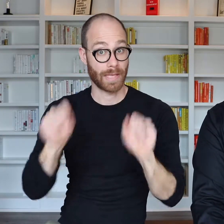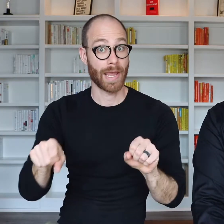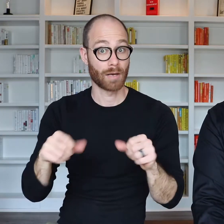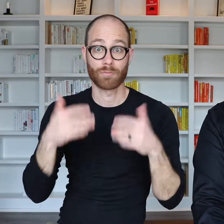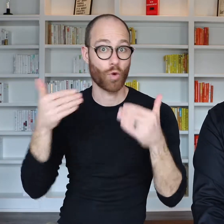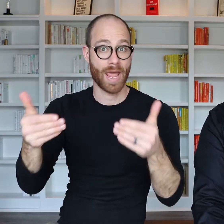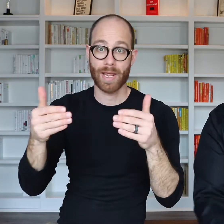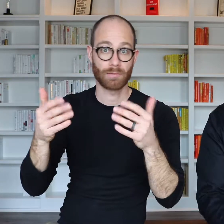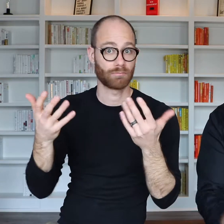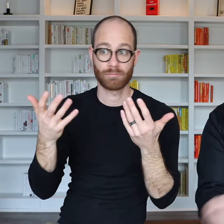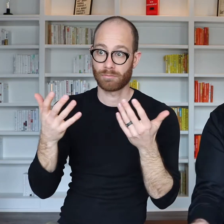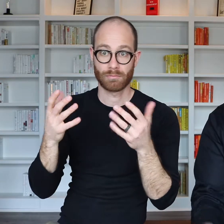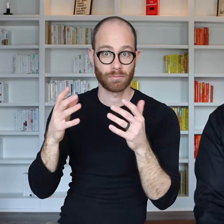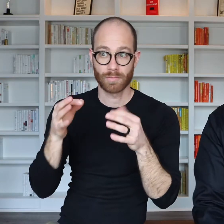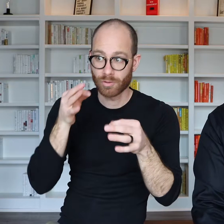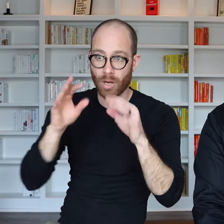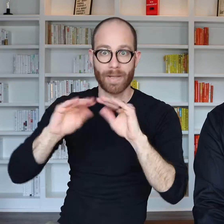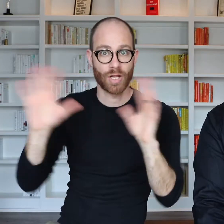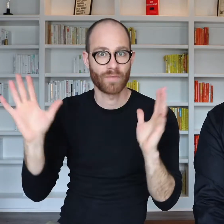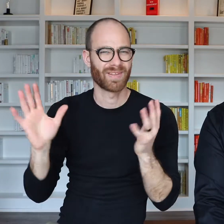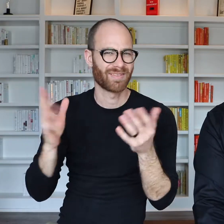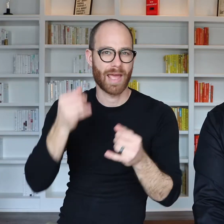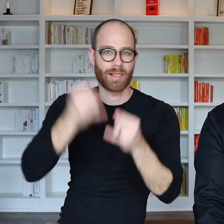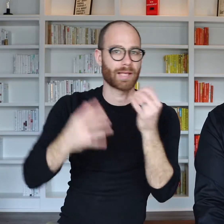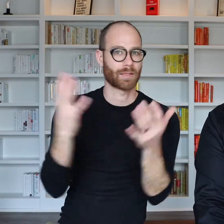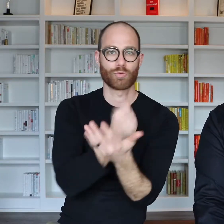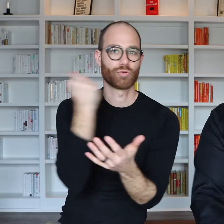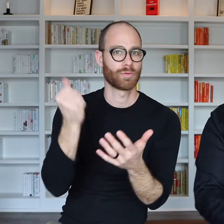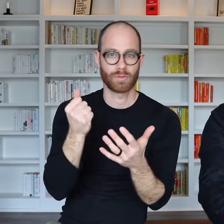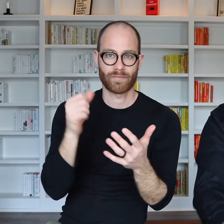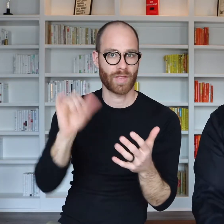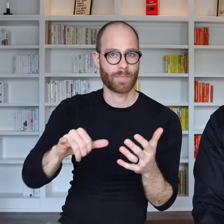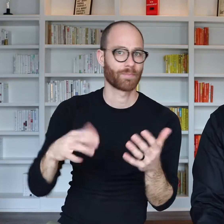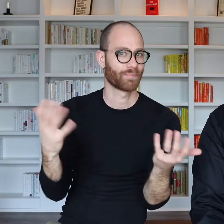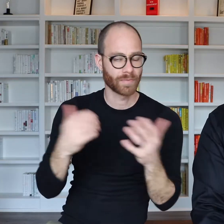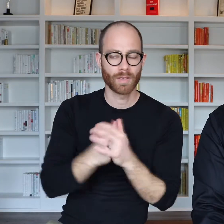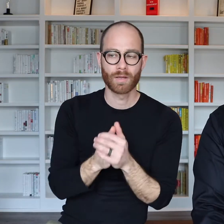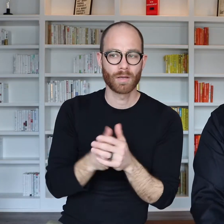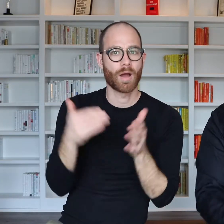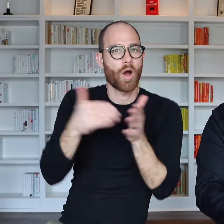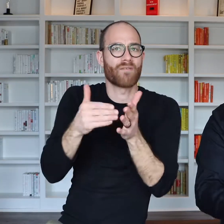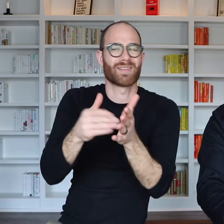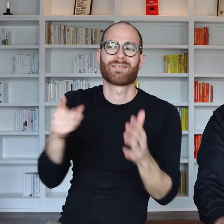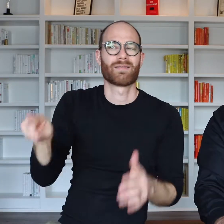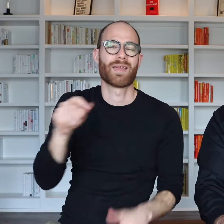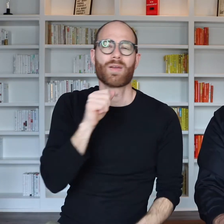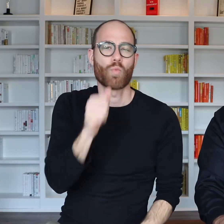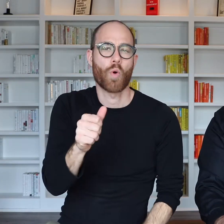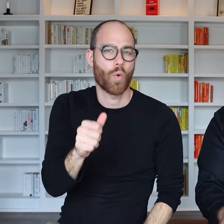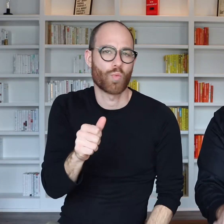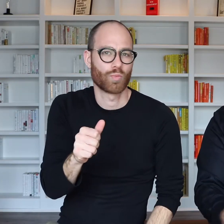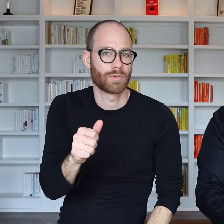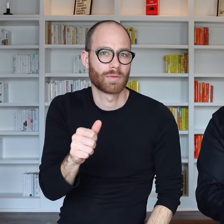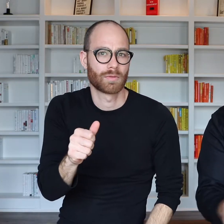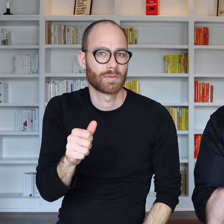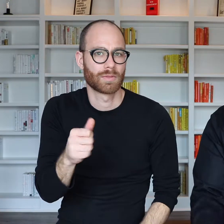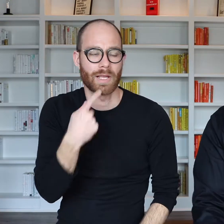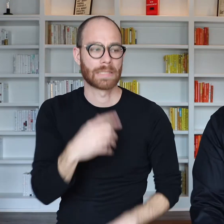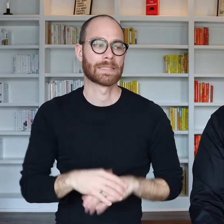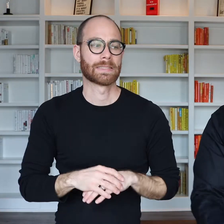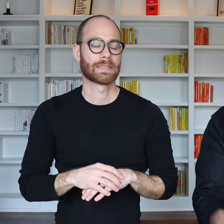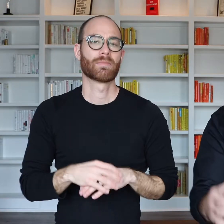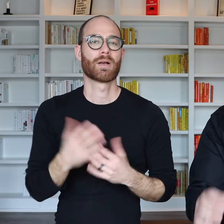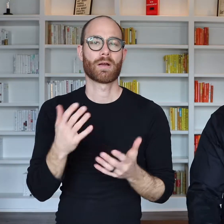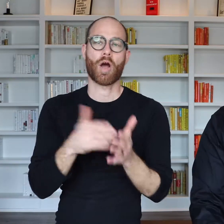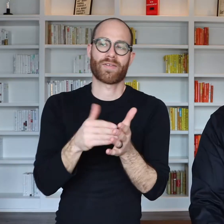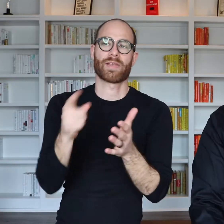in the weaknesses question. You have that sort of final opportunity. Most of the time they won't. And in fact, most of the time they will hem and haw and